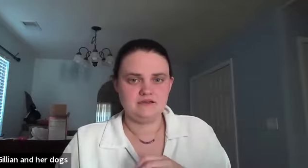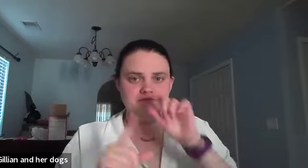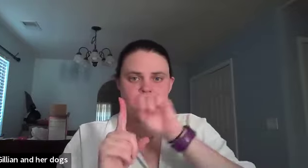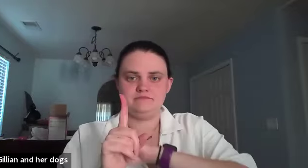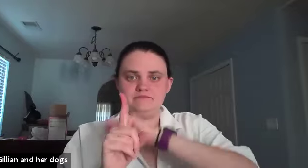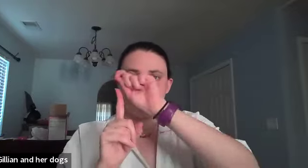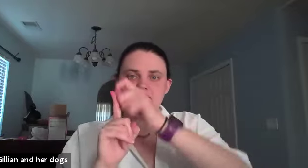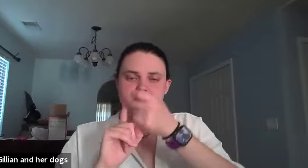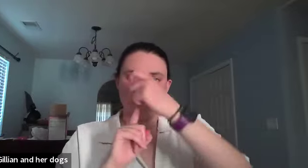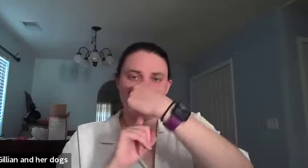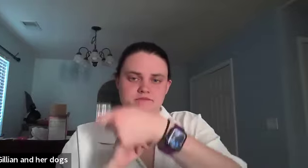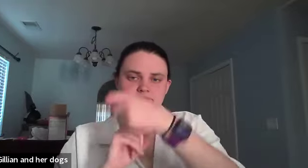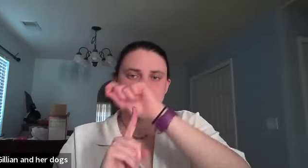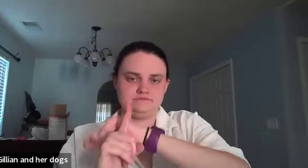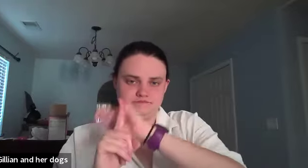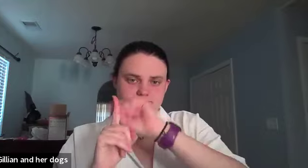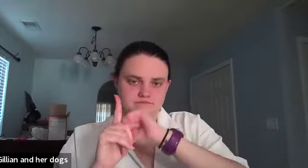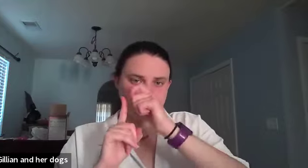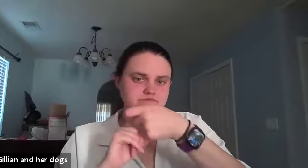Banana, banana.